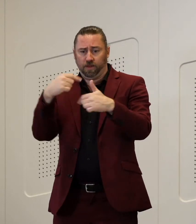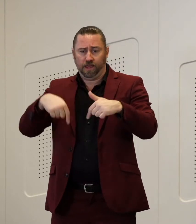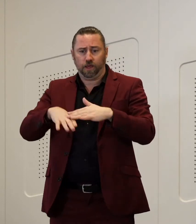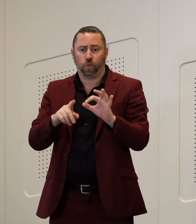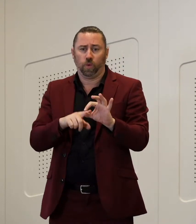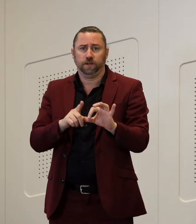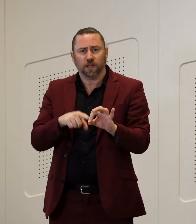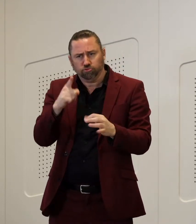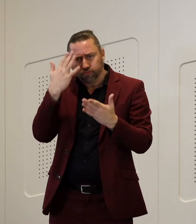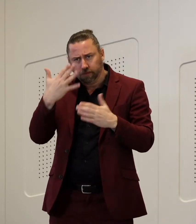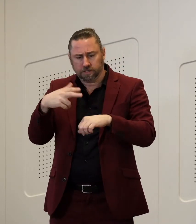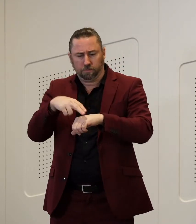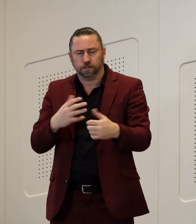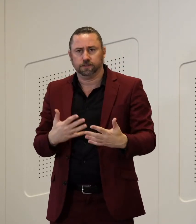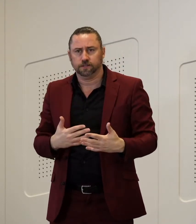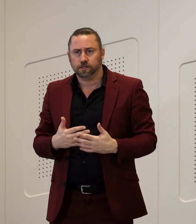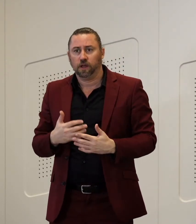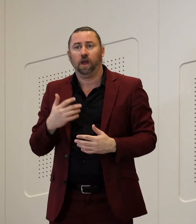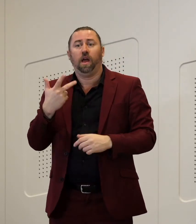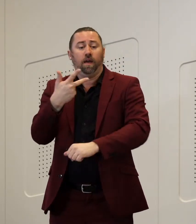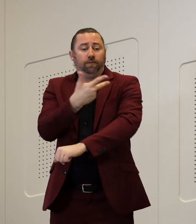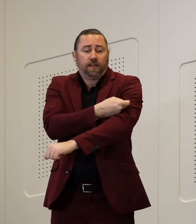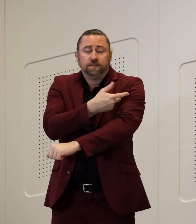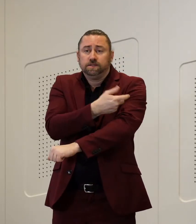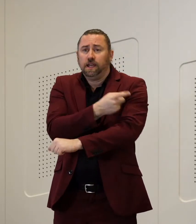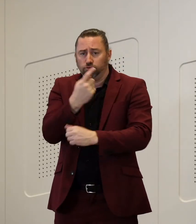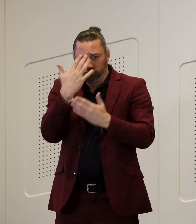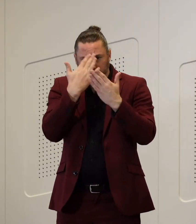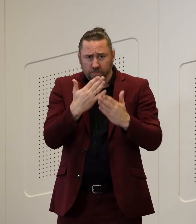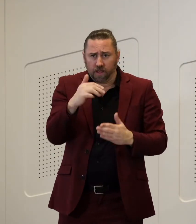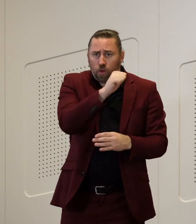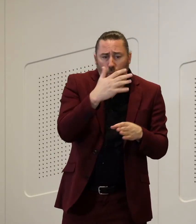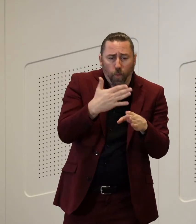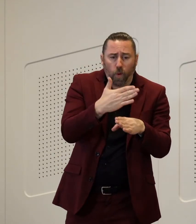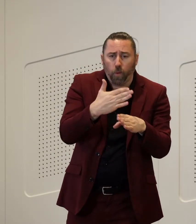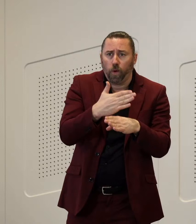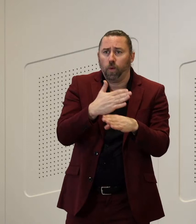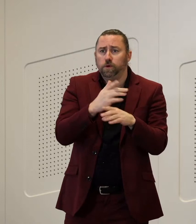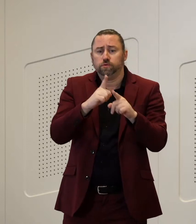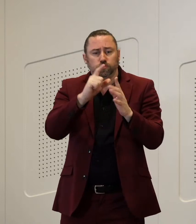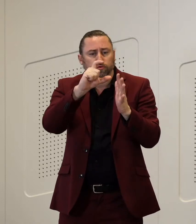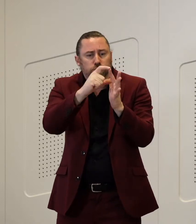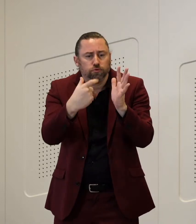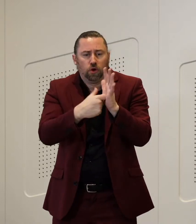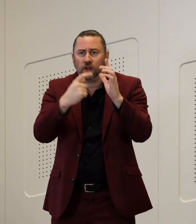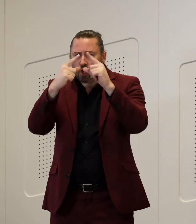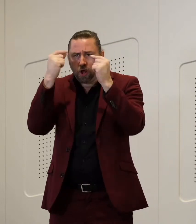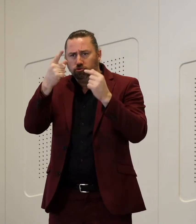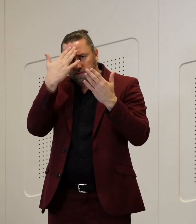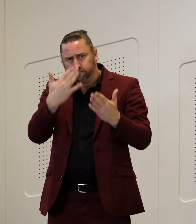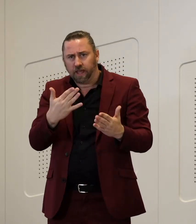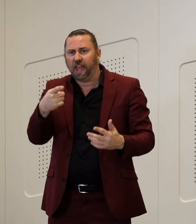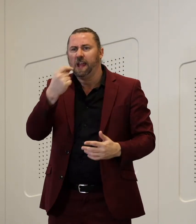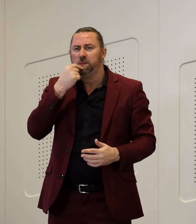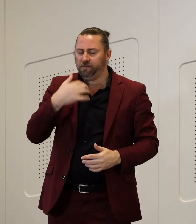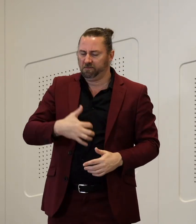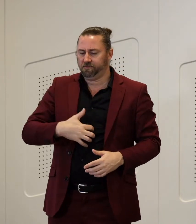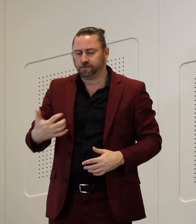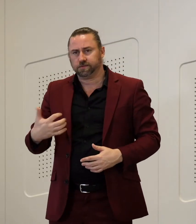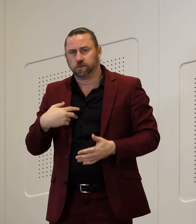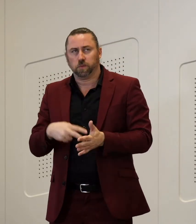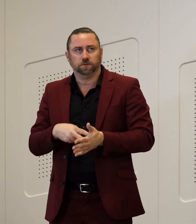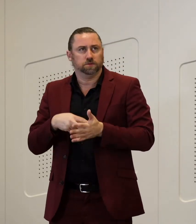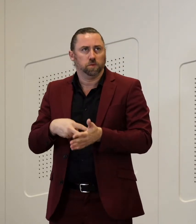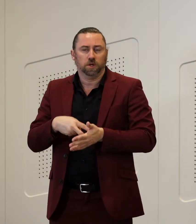remember to respect all of our staff at our vaccination centres and our testing clinics as well. Even if you are having to wait for a little